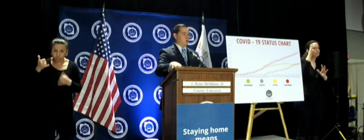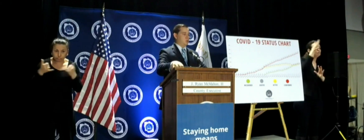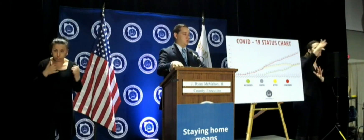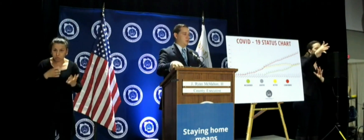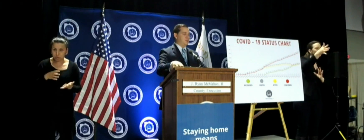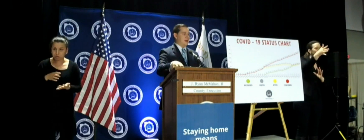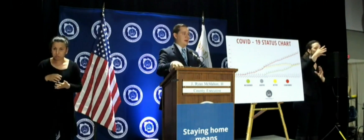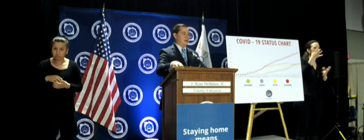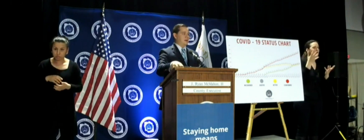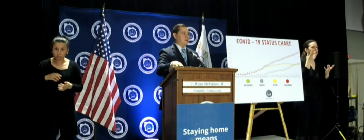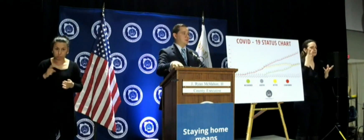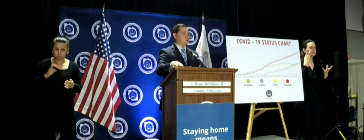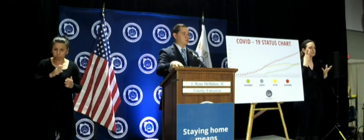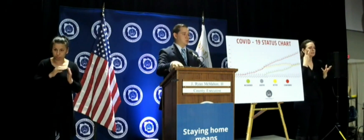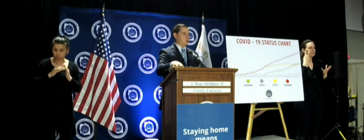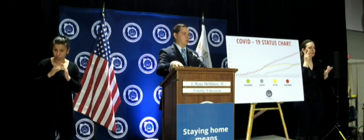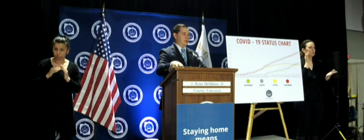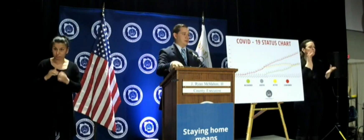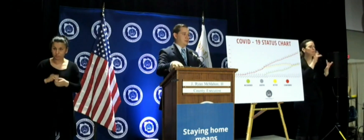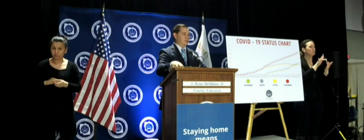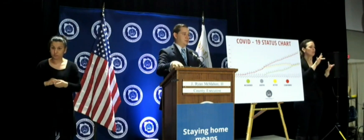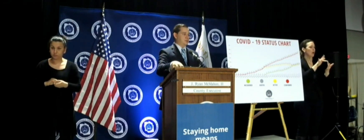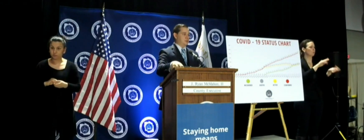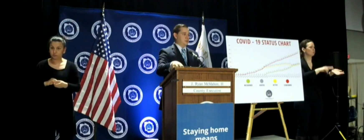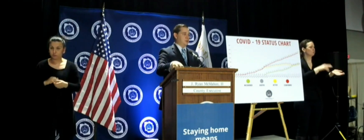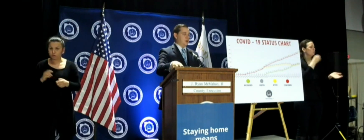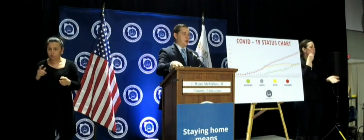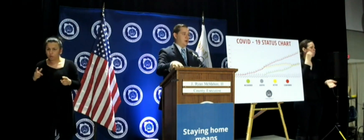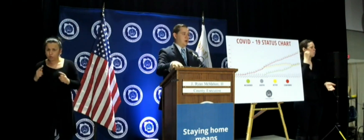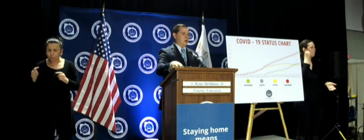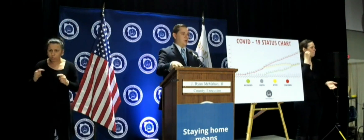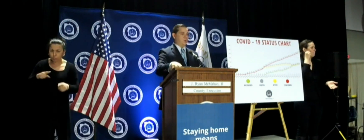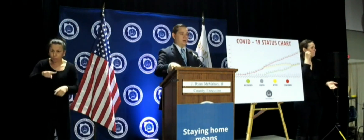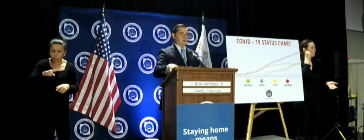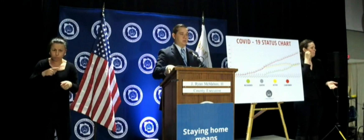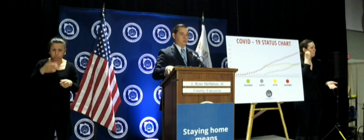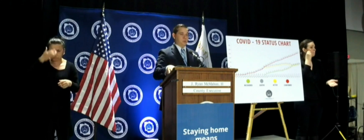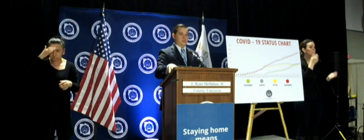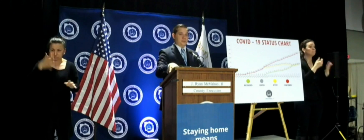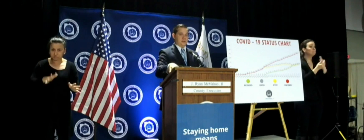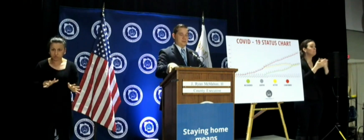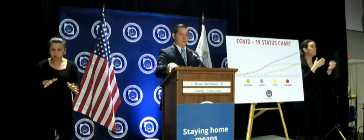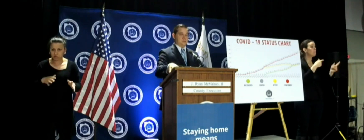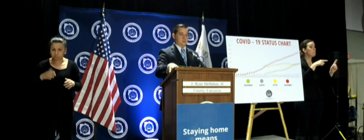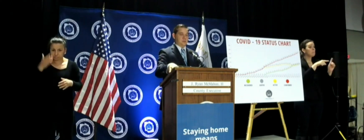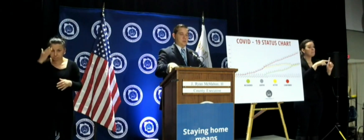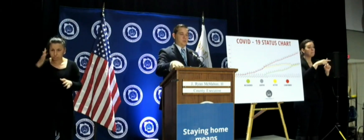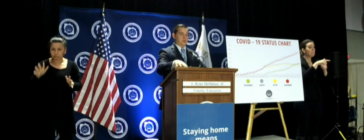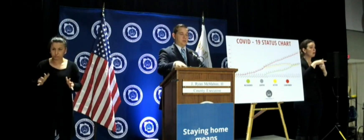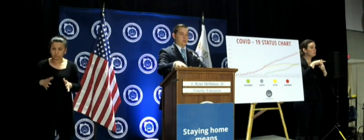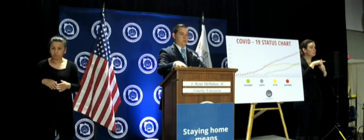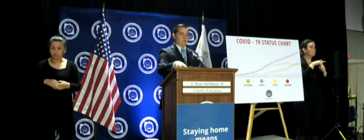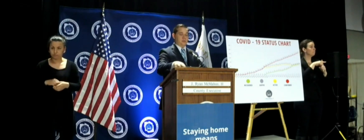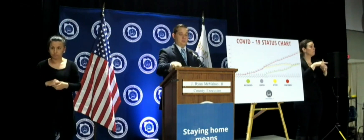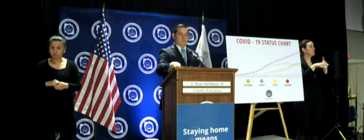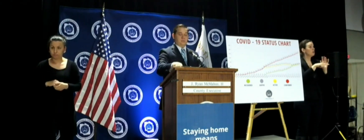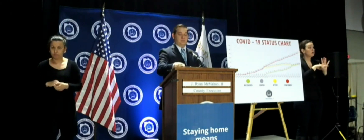including those that have not had any issues with COVID-19. And we want the employees tested. We